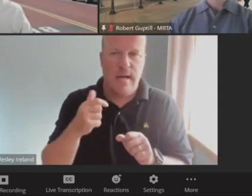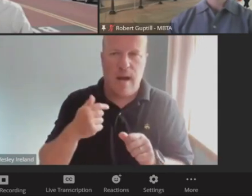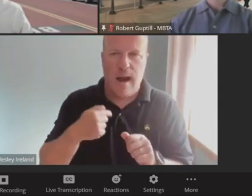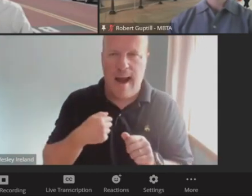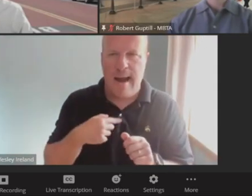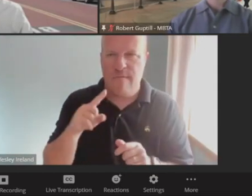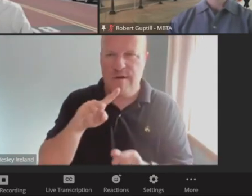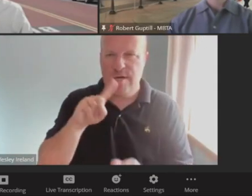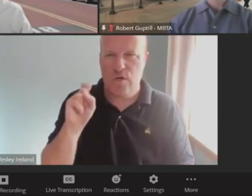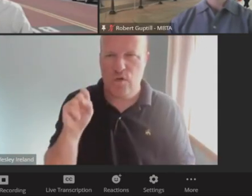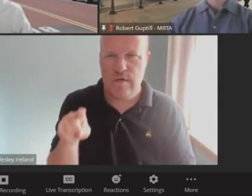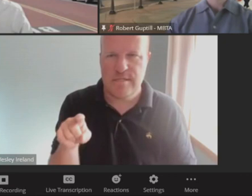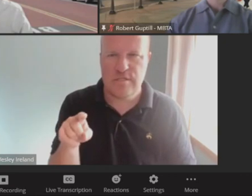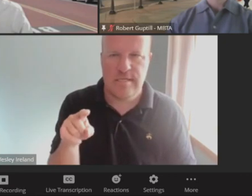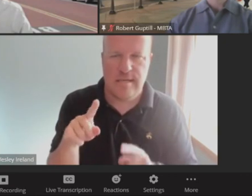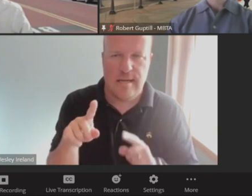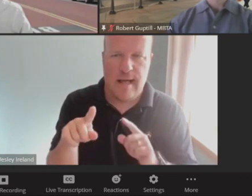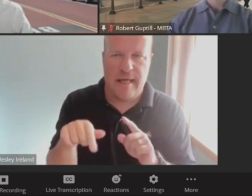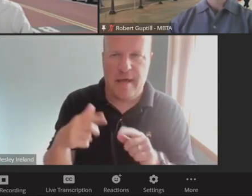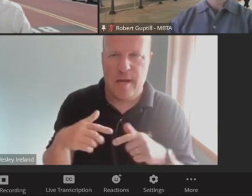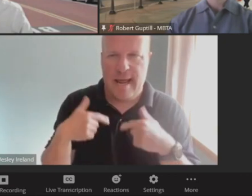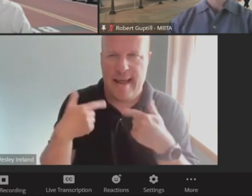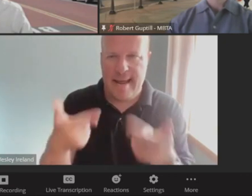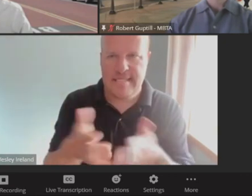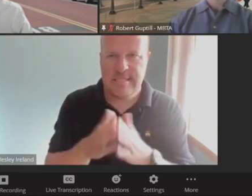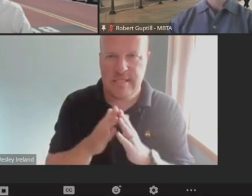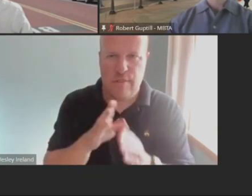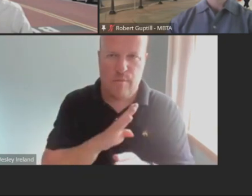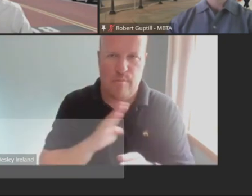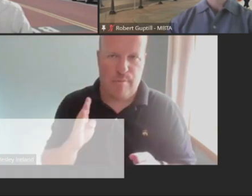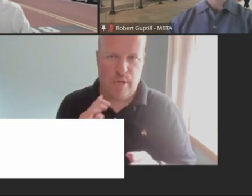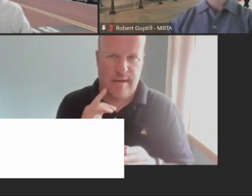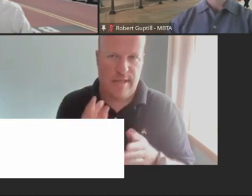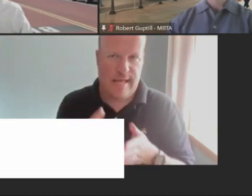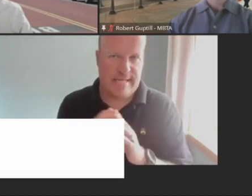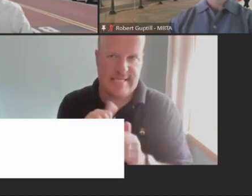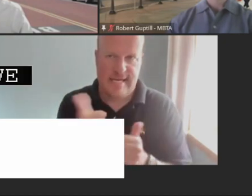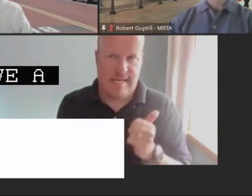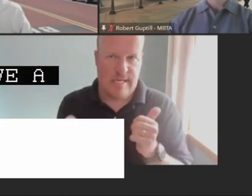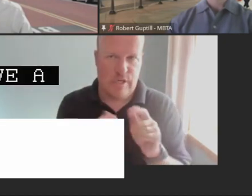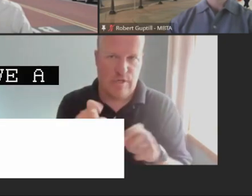Okay. Actually, I do have a question.